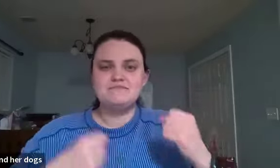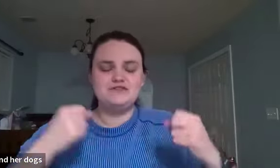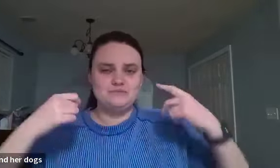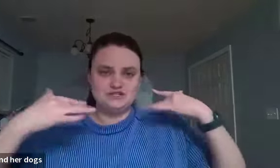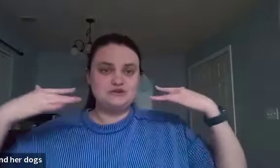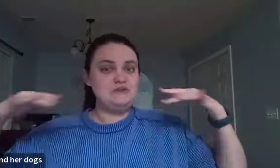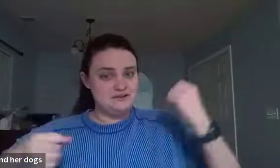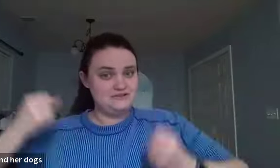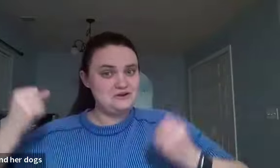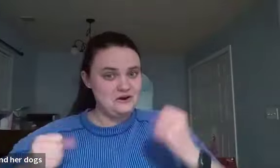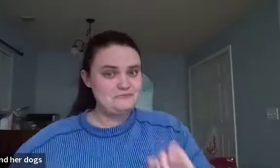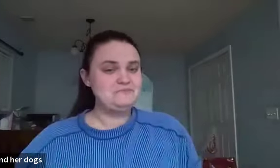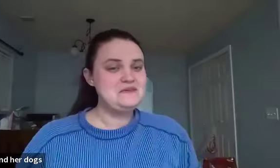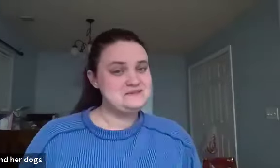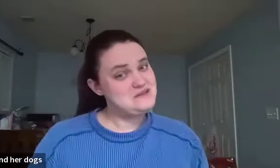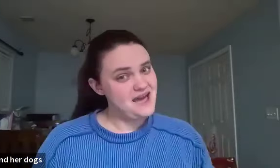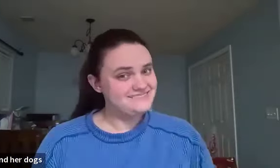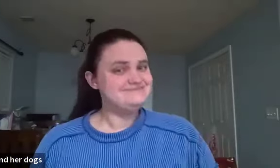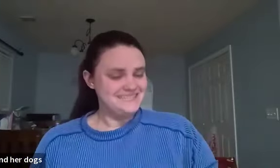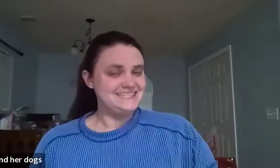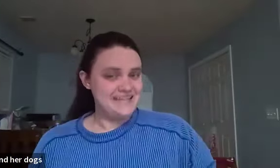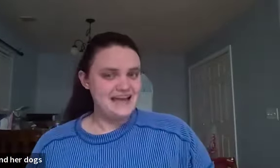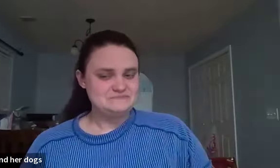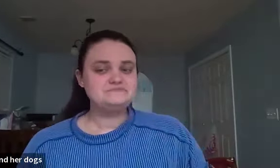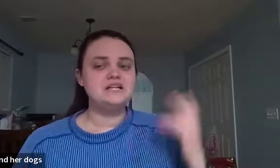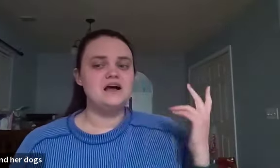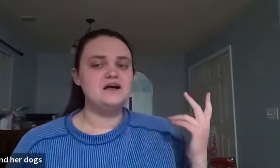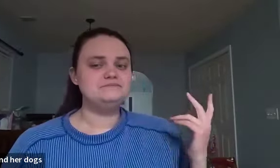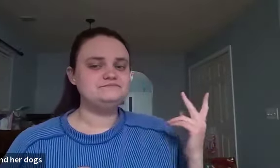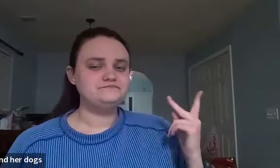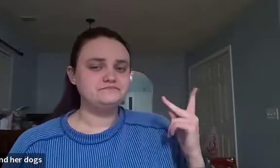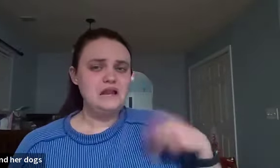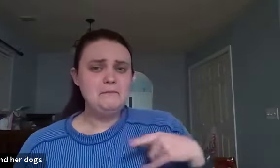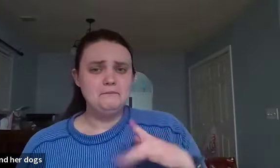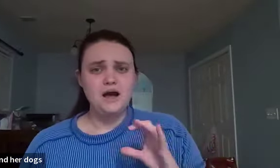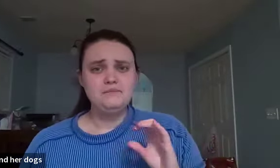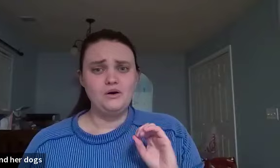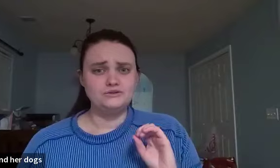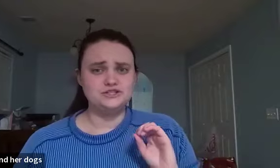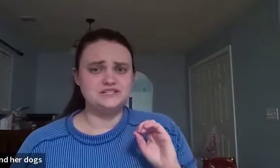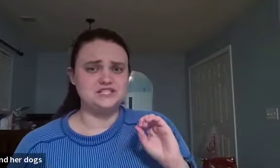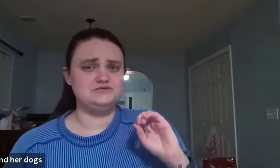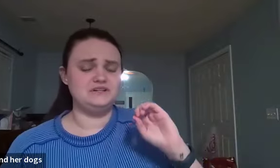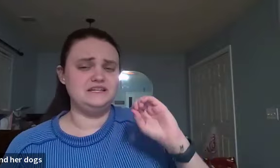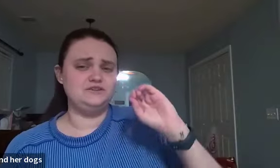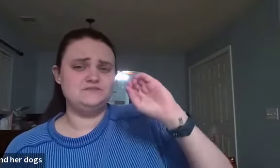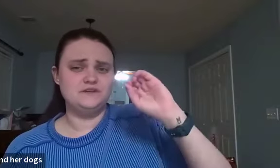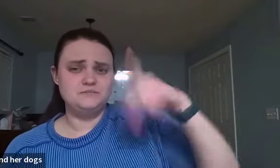have made their music so loud in their car. So yeah, yeah. Um, Pop culture is just really, you just